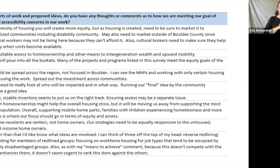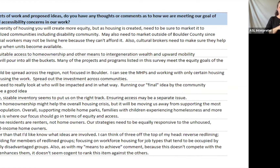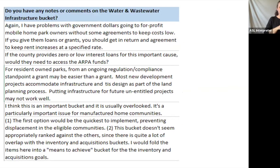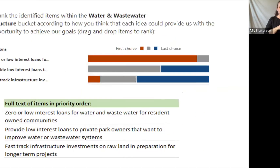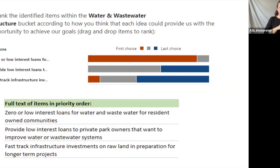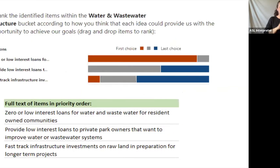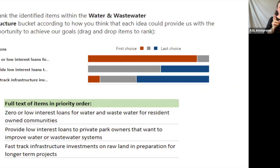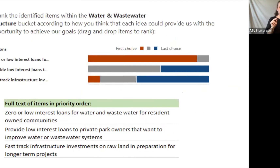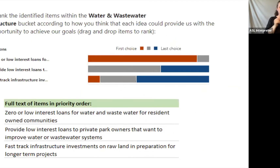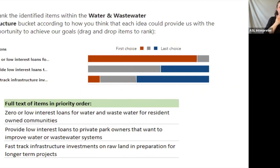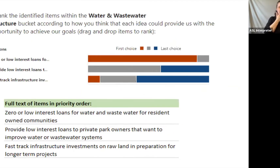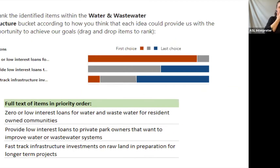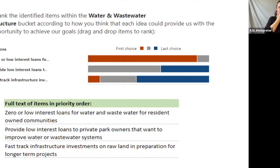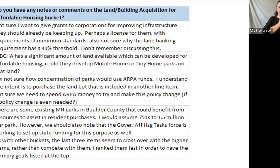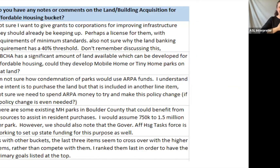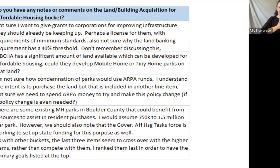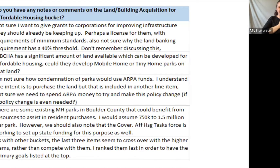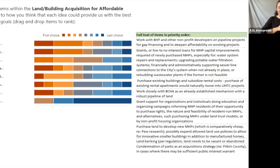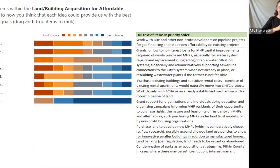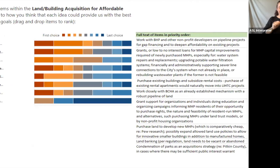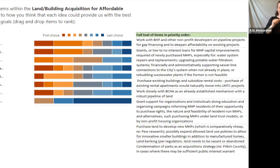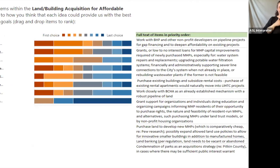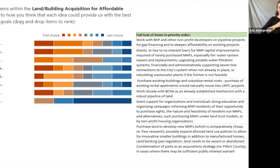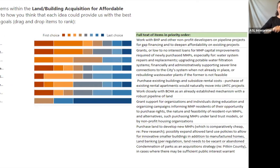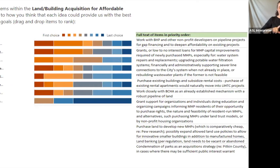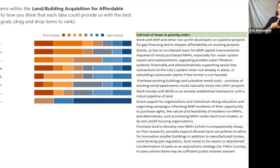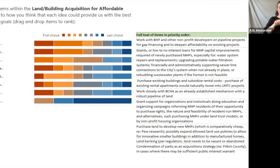oh, sorry, my screen is,